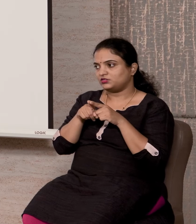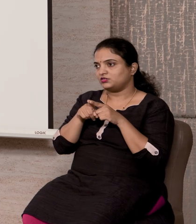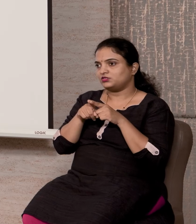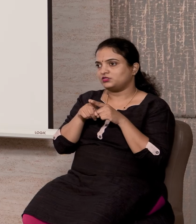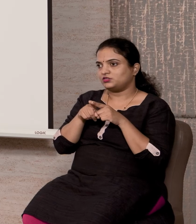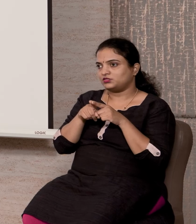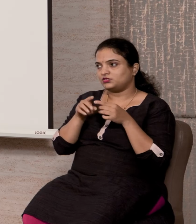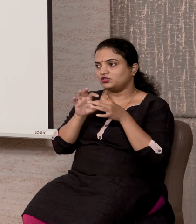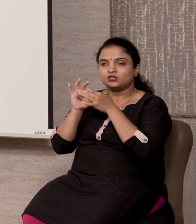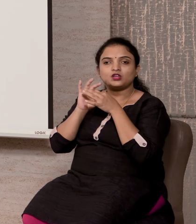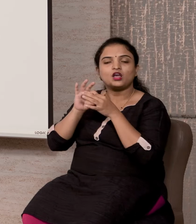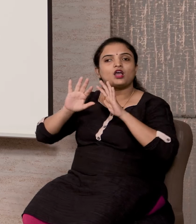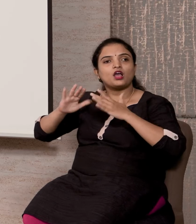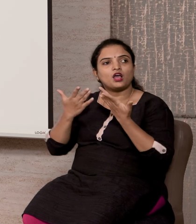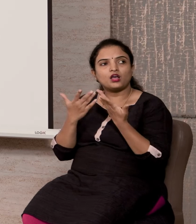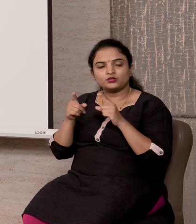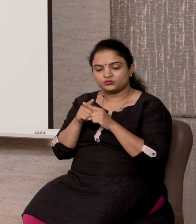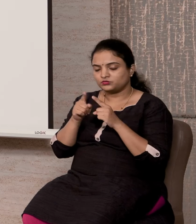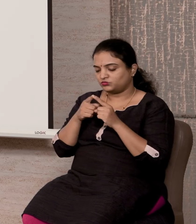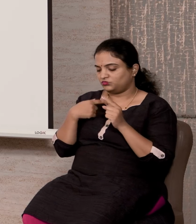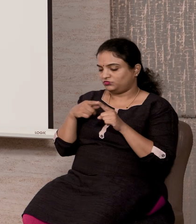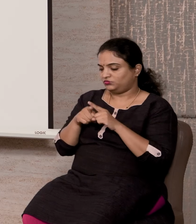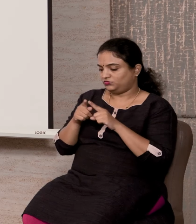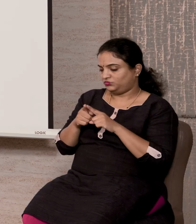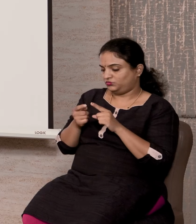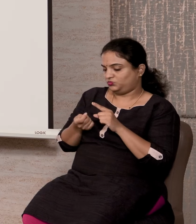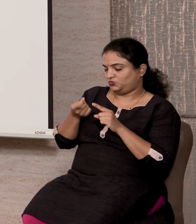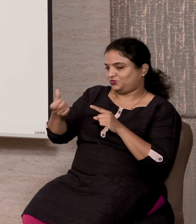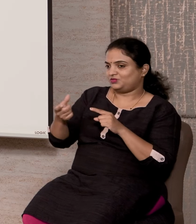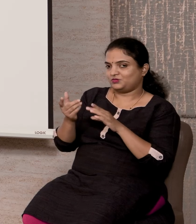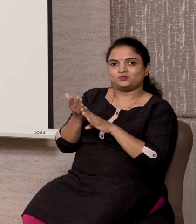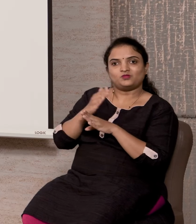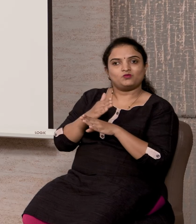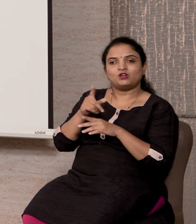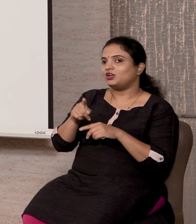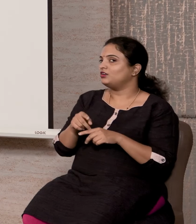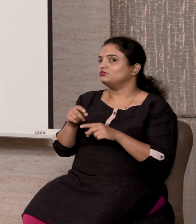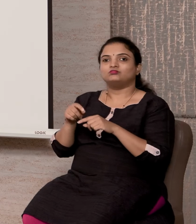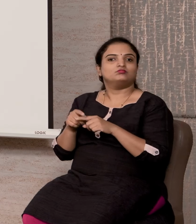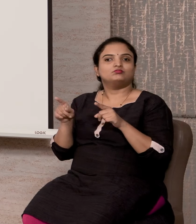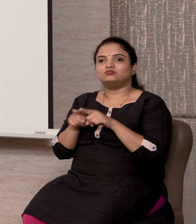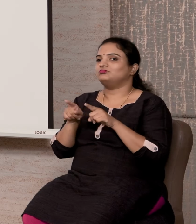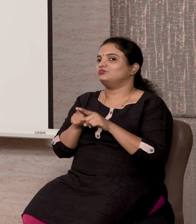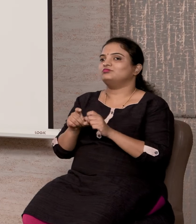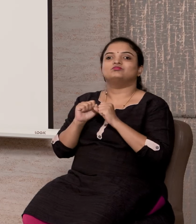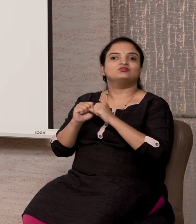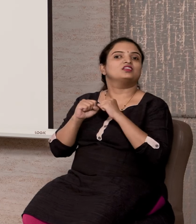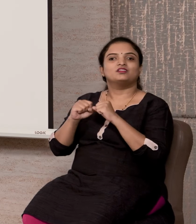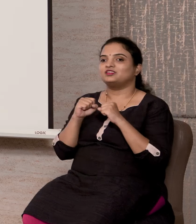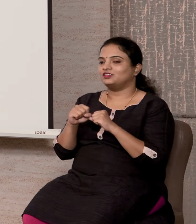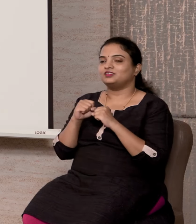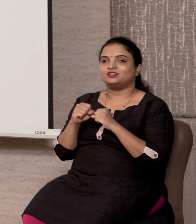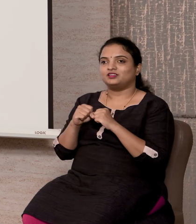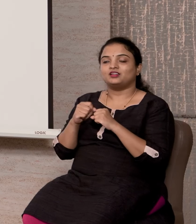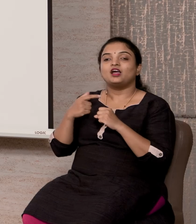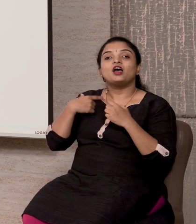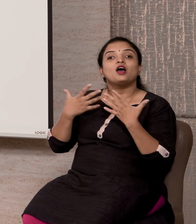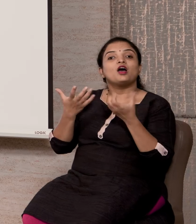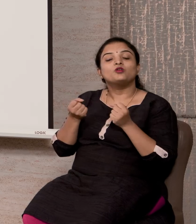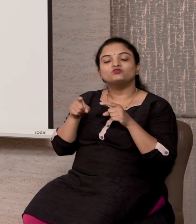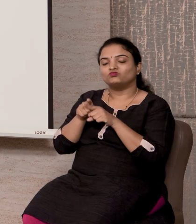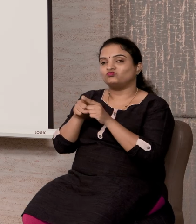level, and who is already earning their paycheck, is really tricky, right? So that is when I thought of this idea where I wanted to bridge